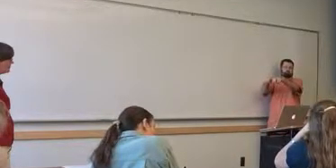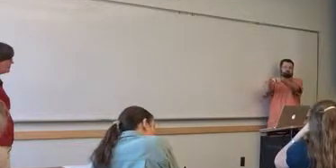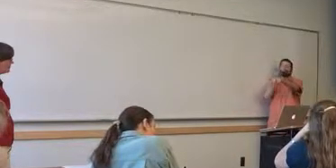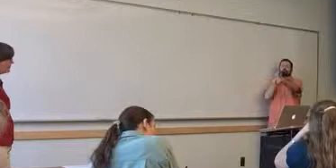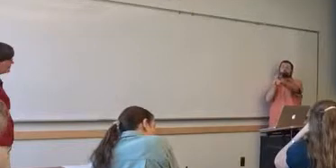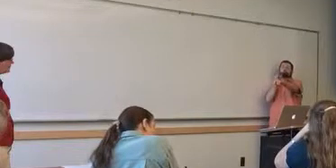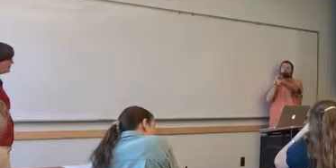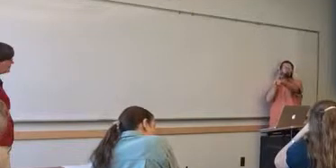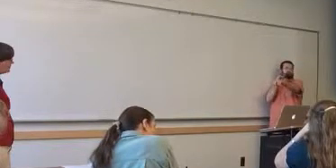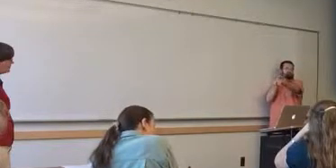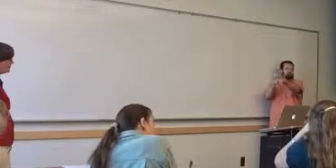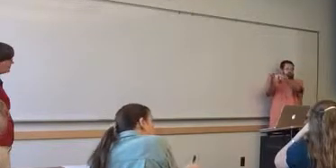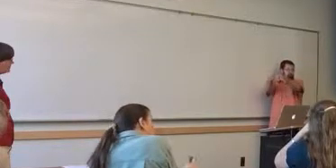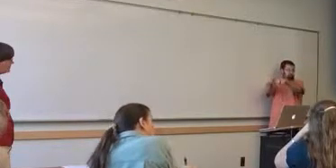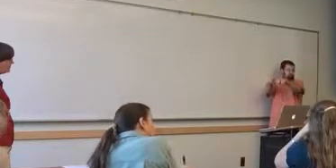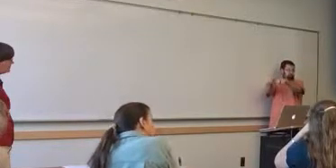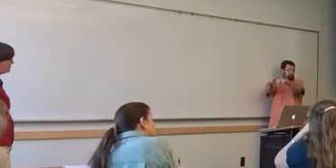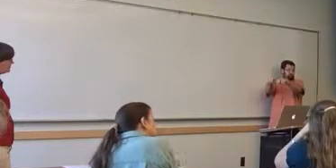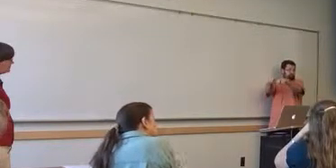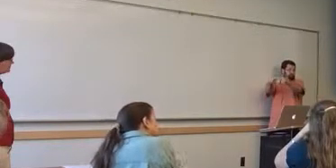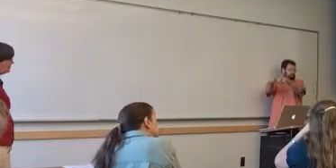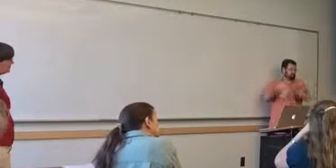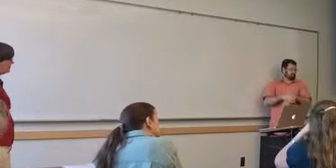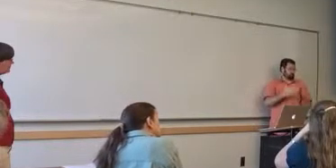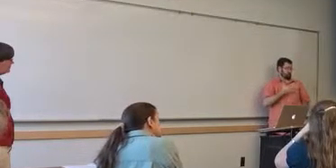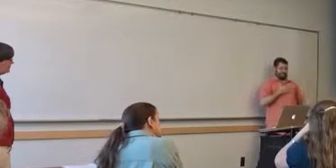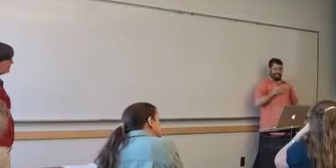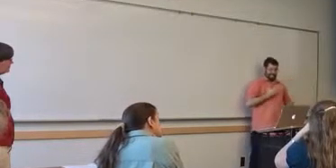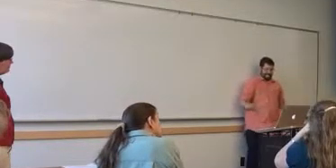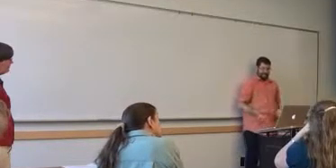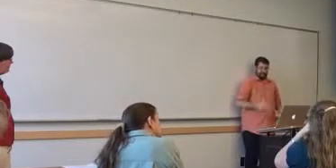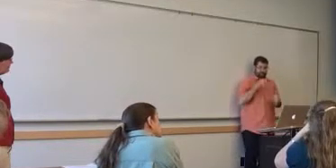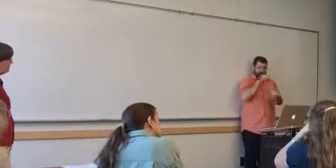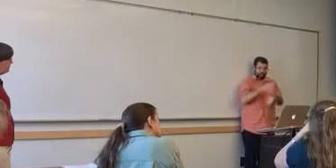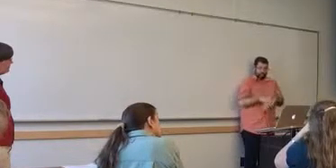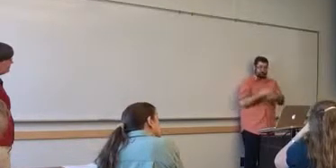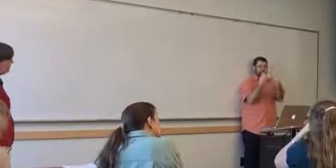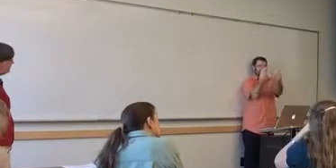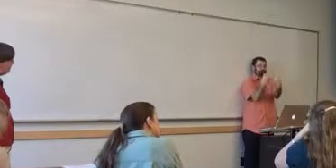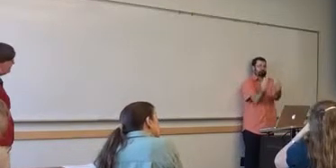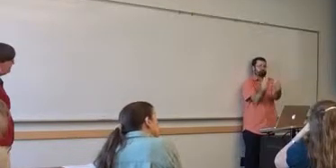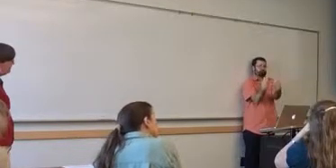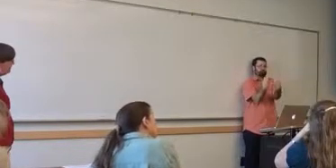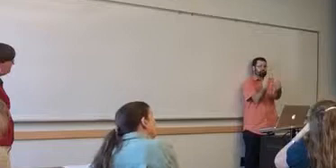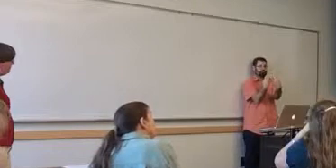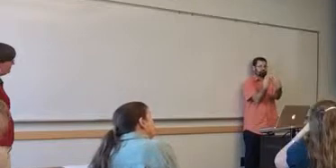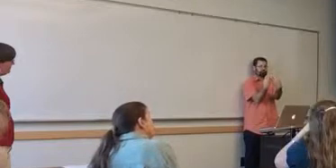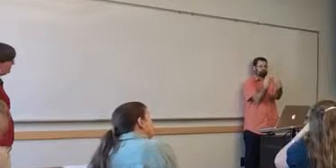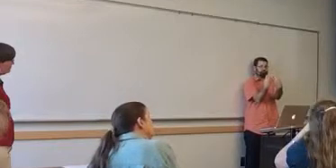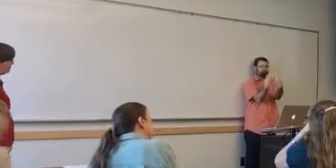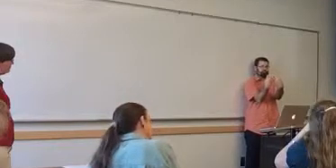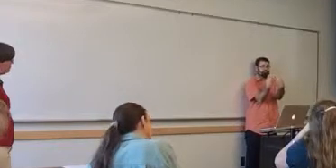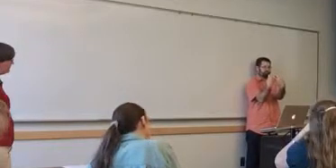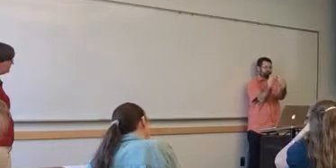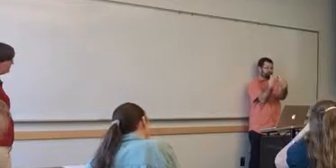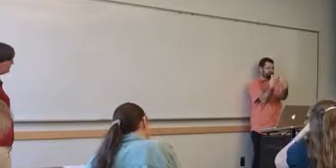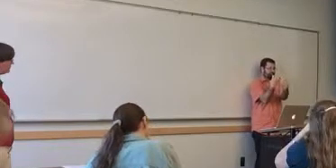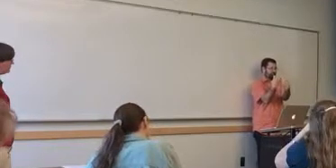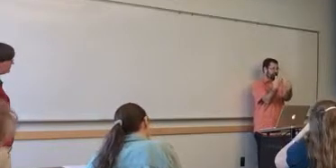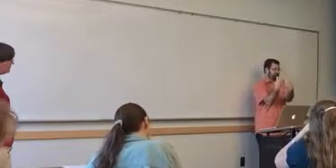So you show two people sitting, it looks like you're sitting behind that sitting hand position, right? But my view, I would say like this, which is the opposite, right? Because